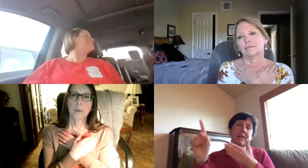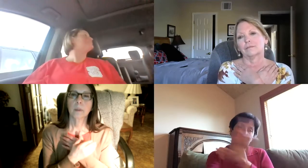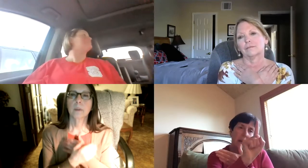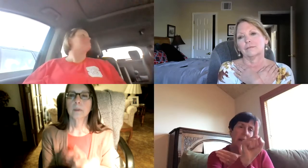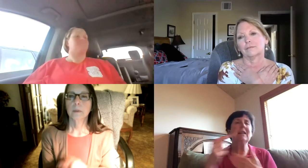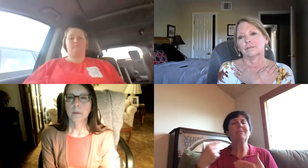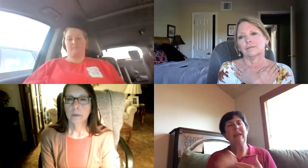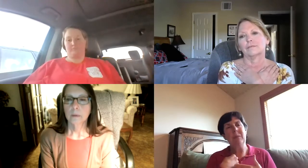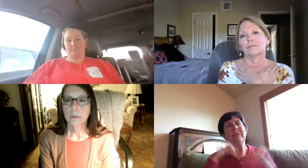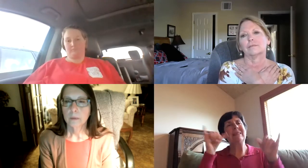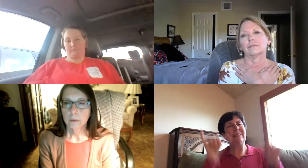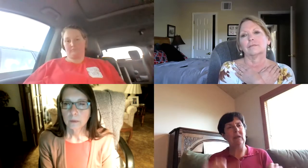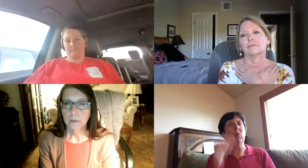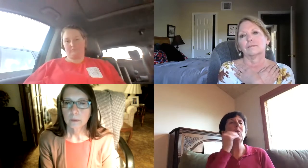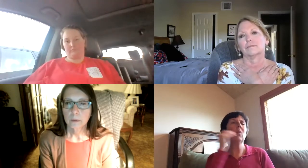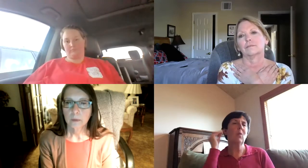next week,